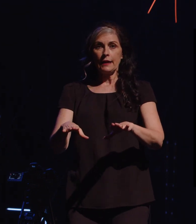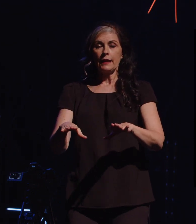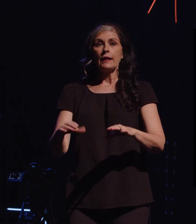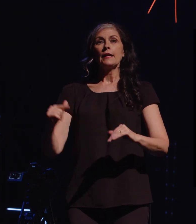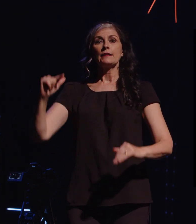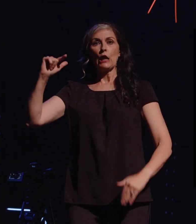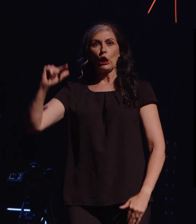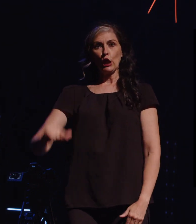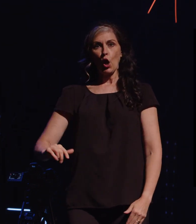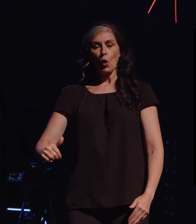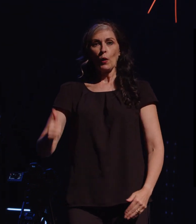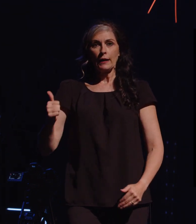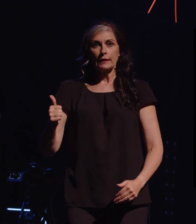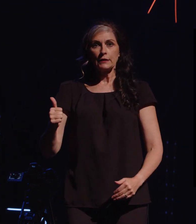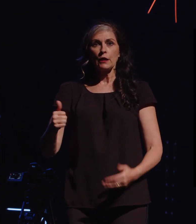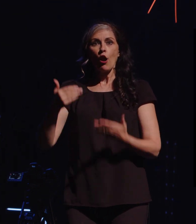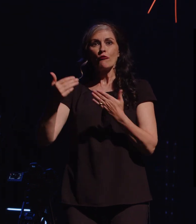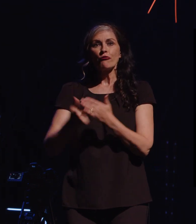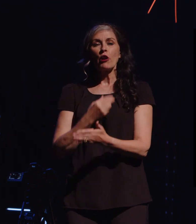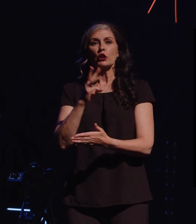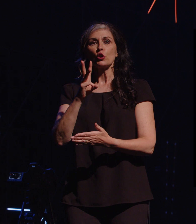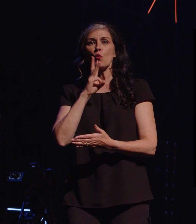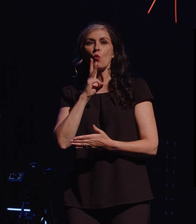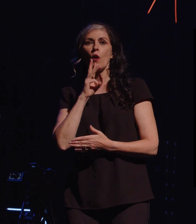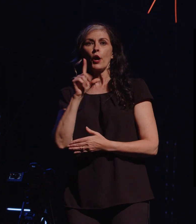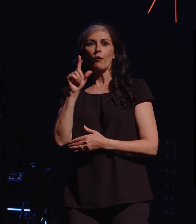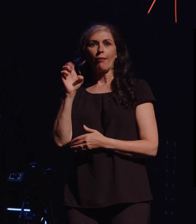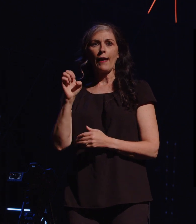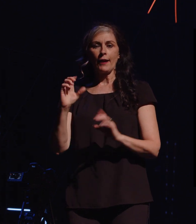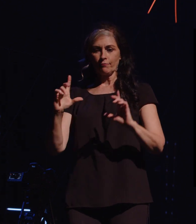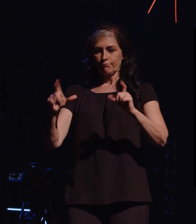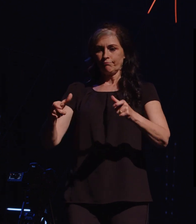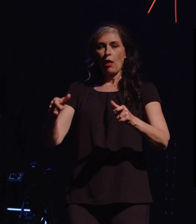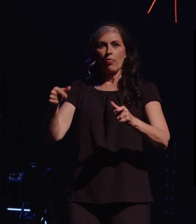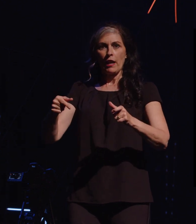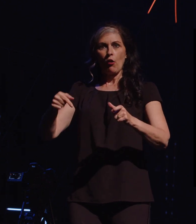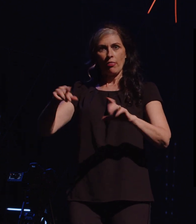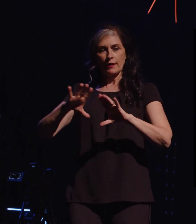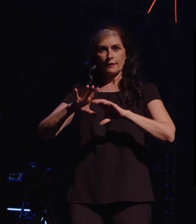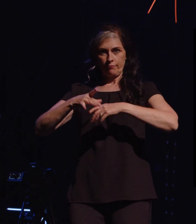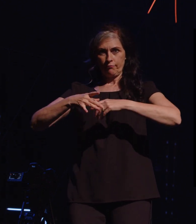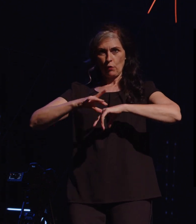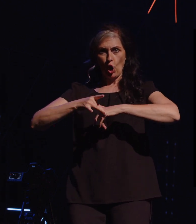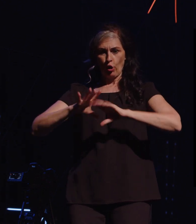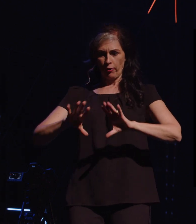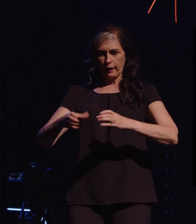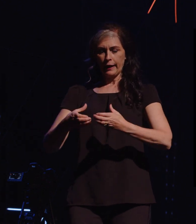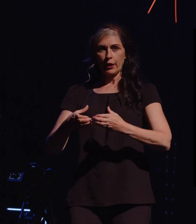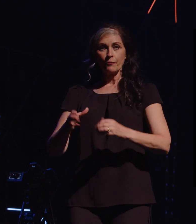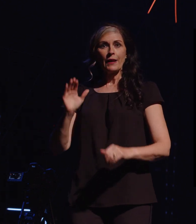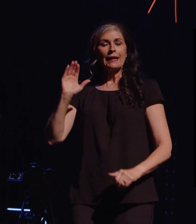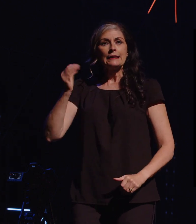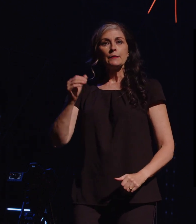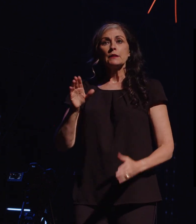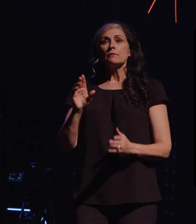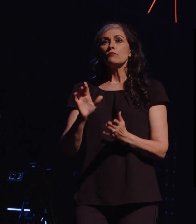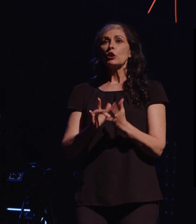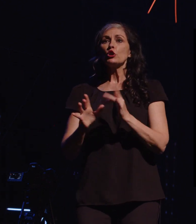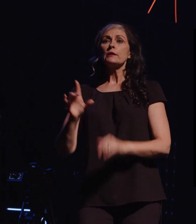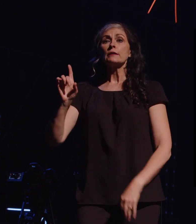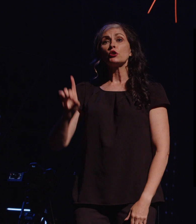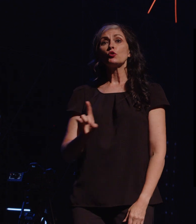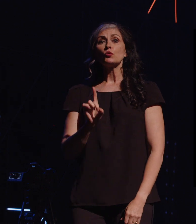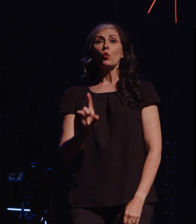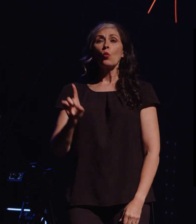the lowest freshwater lake on the face of this planet. And it appears that Jesus is just walking by the sea. He's